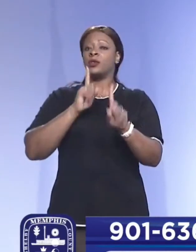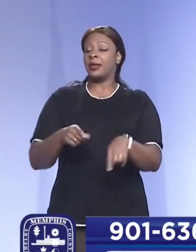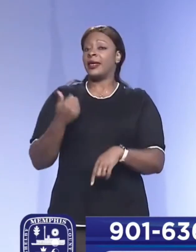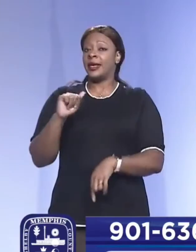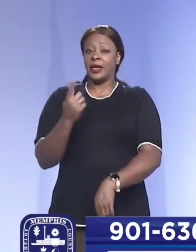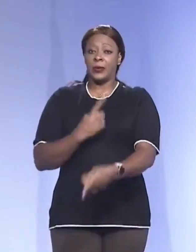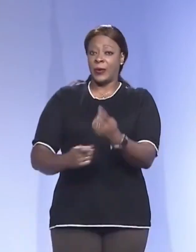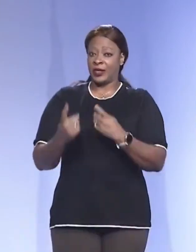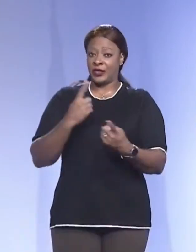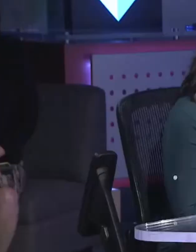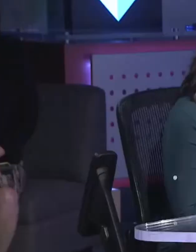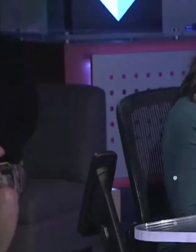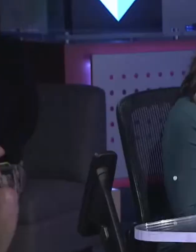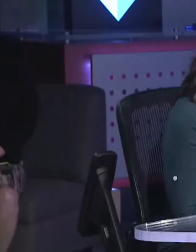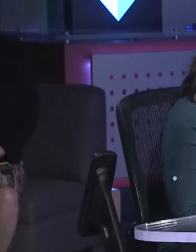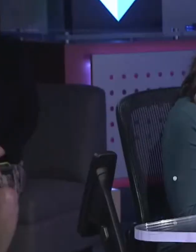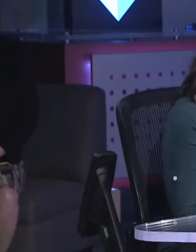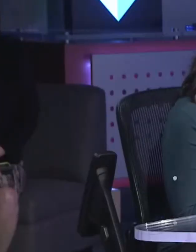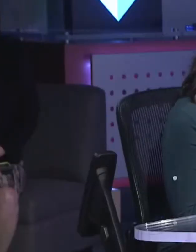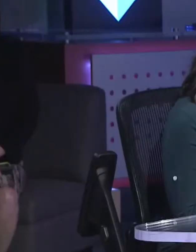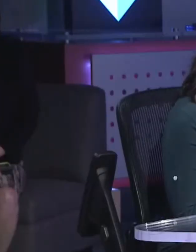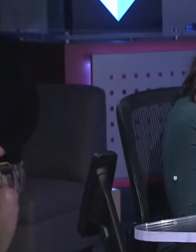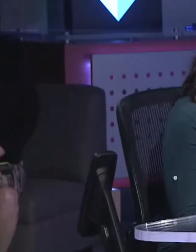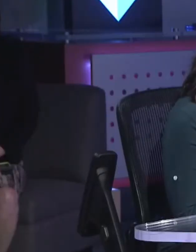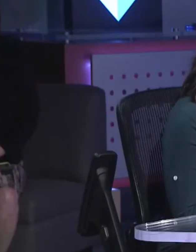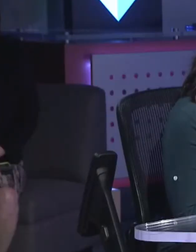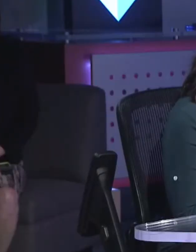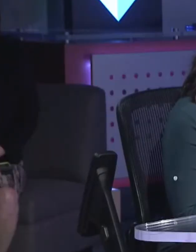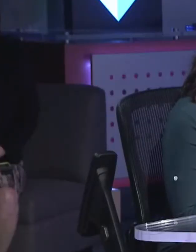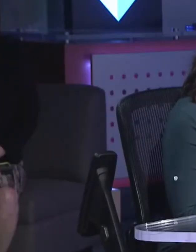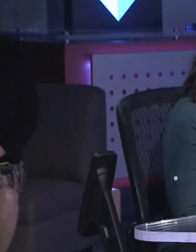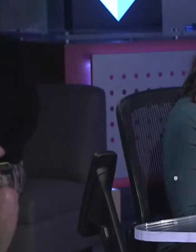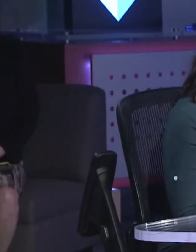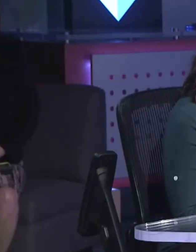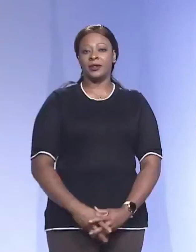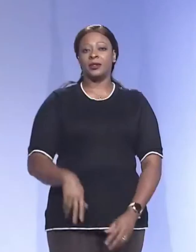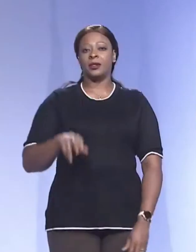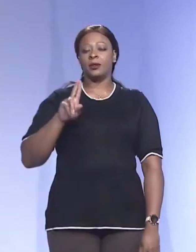any questions. Omar Yusuf, Daily Memphian.